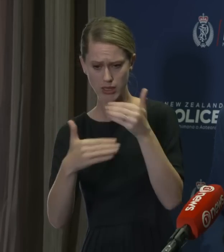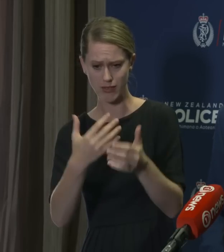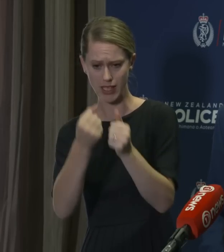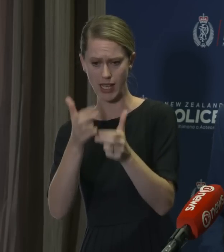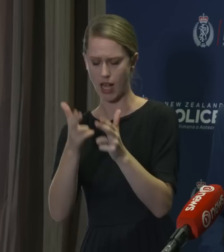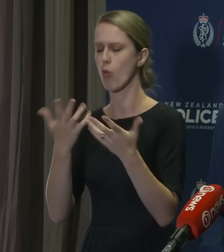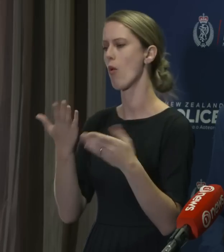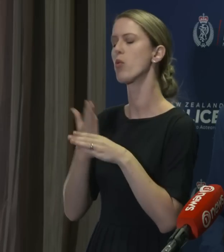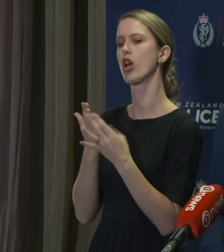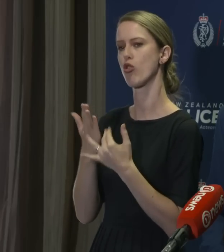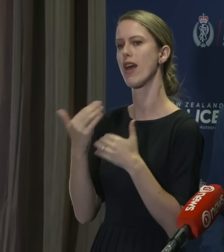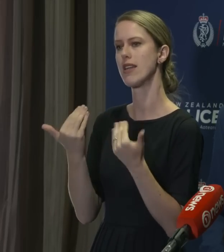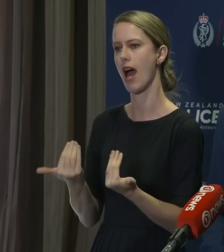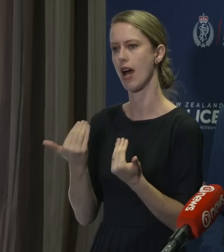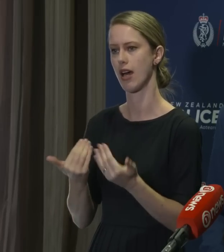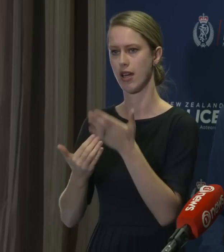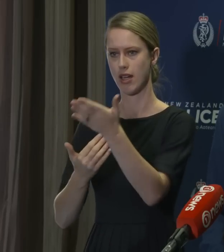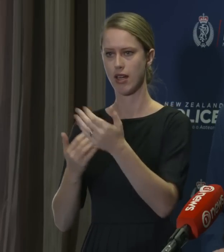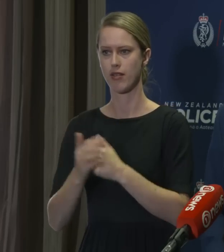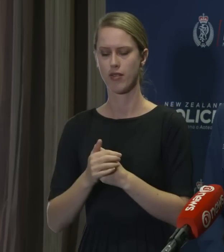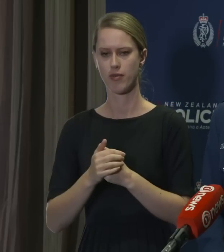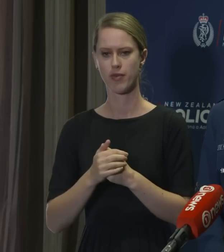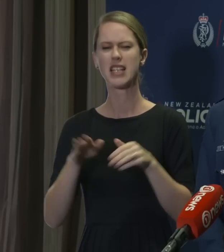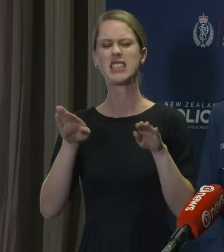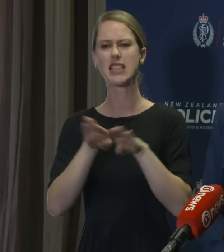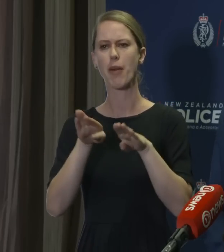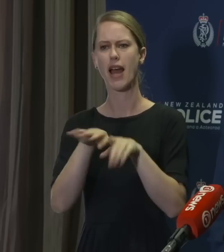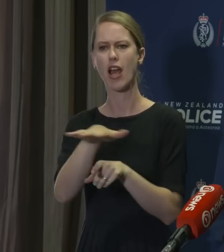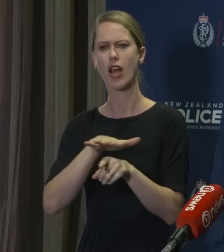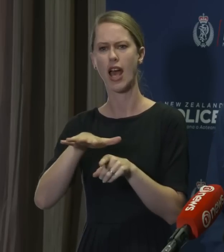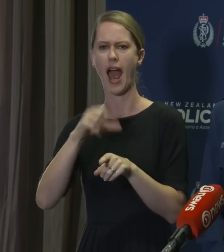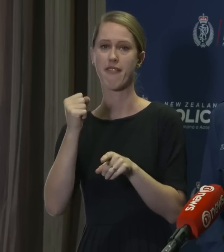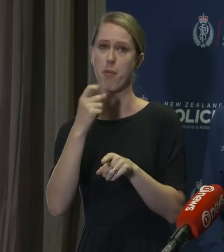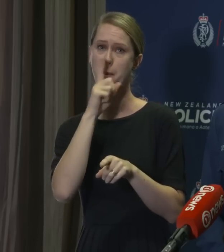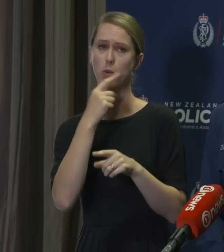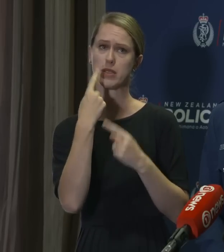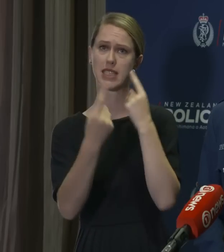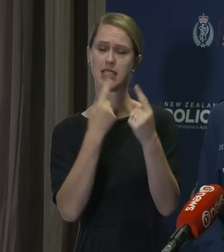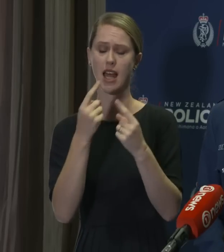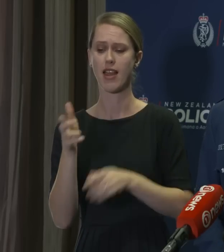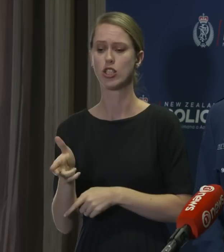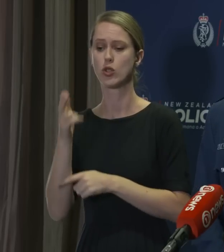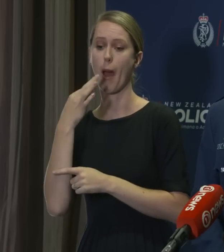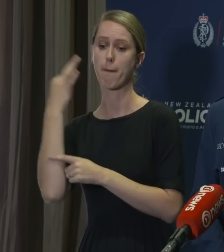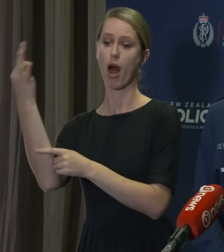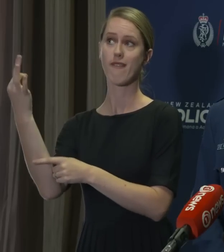through. I'm sure you're aware on the same topic that there are allegations the shooter applied for his